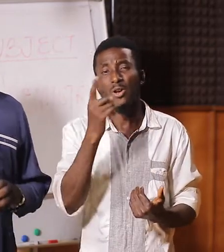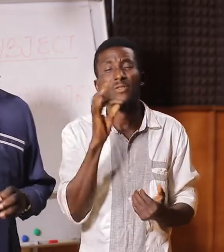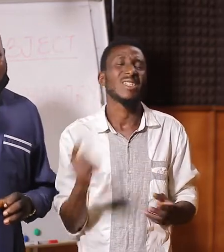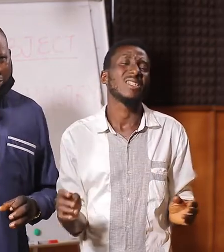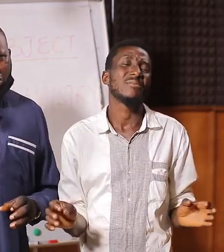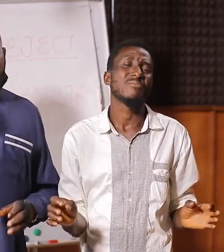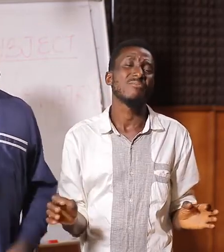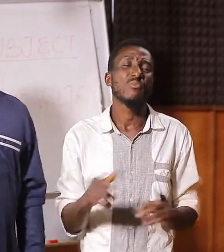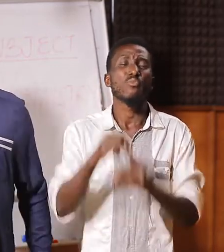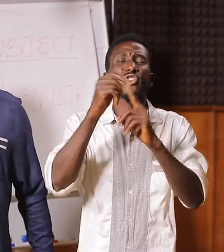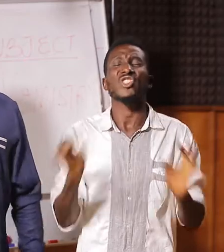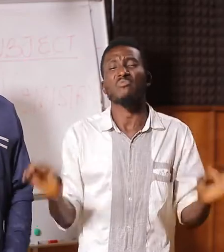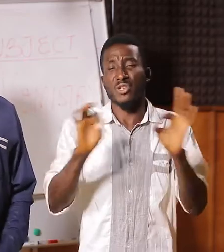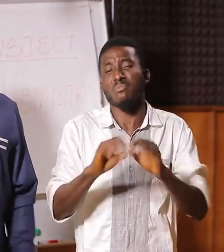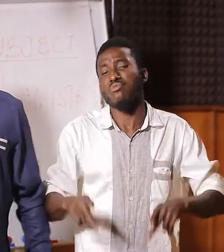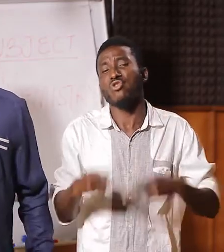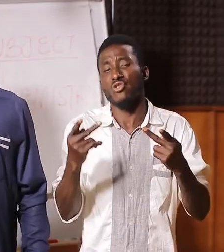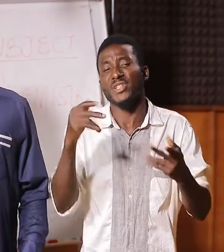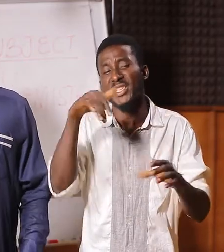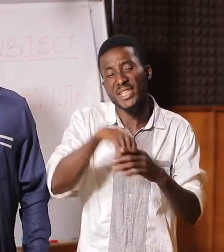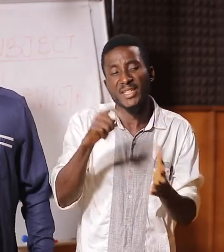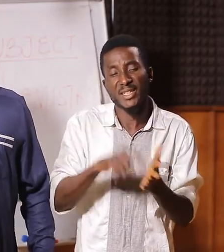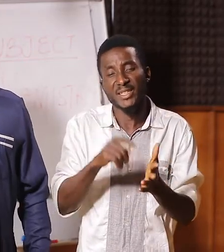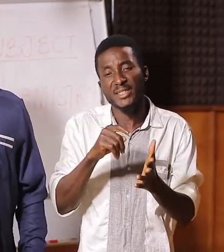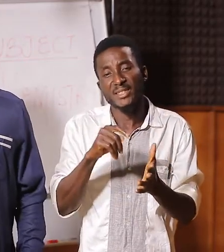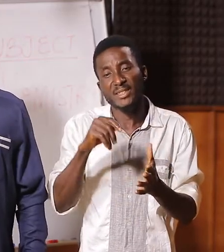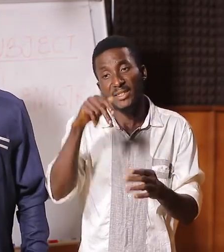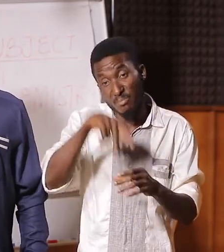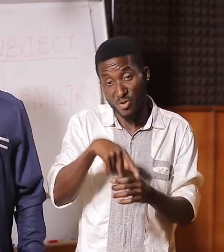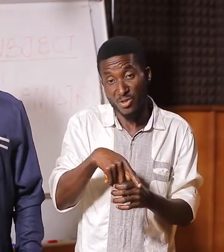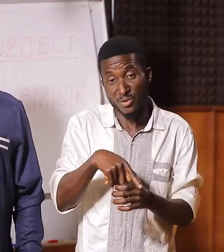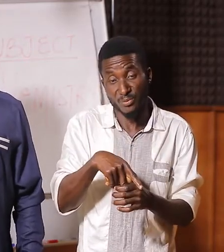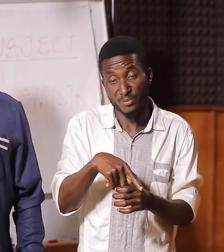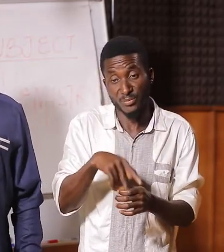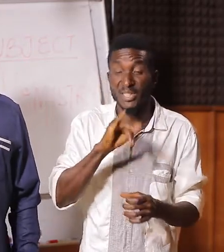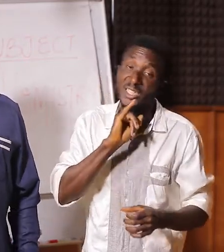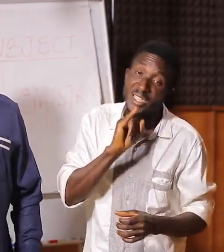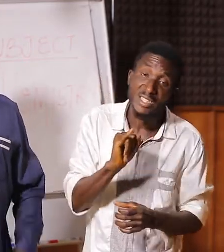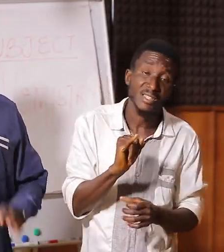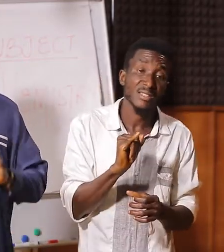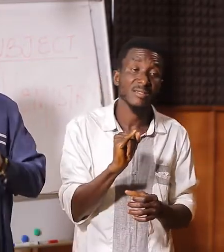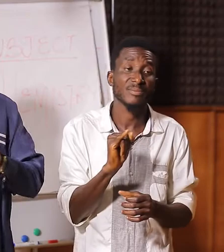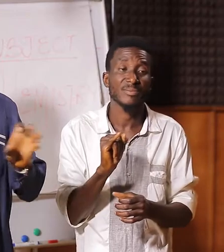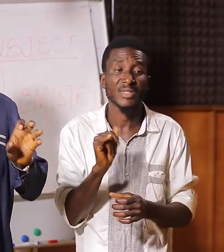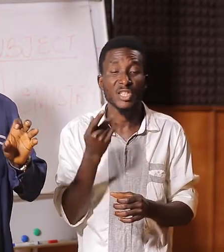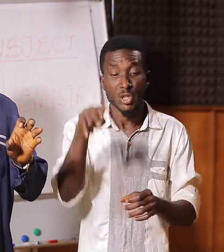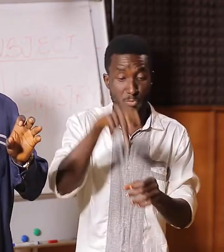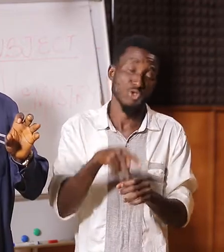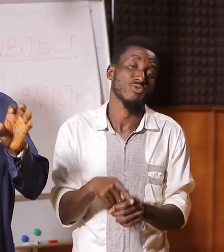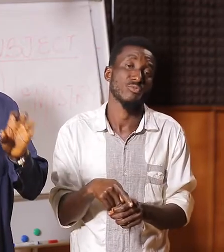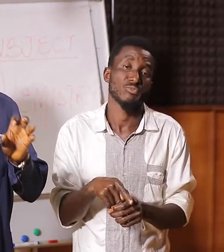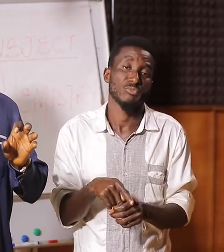most important products in this as one of the fractions of this petroleum product is the petrol,